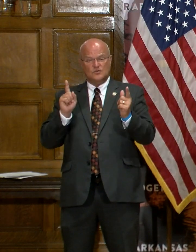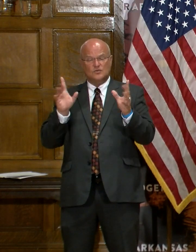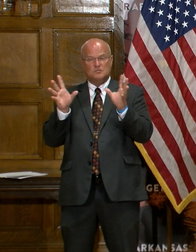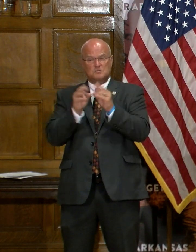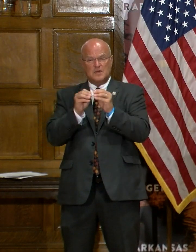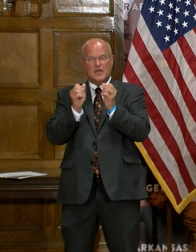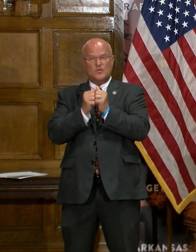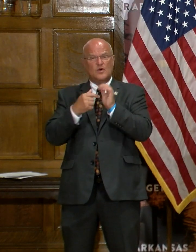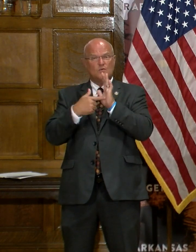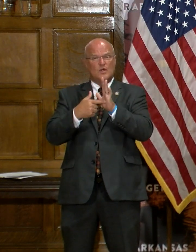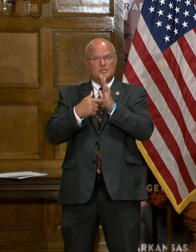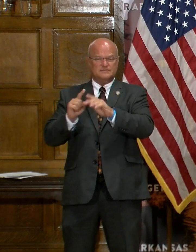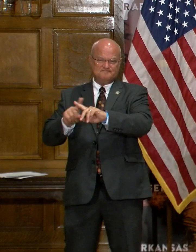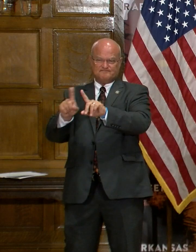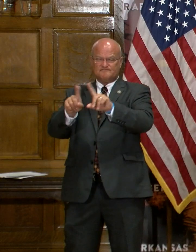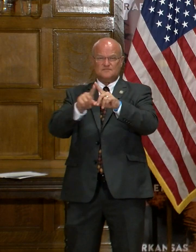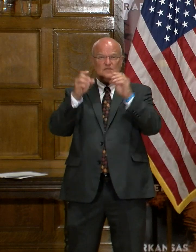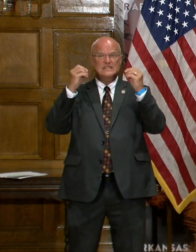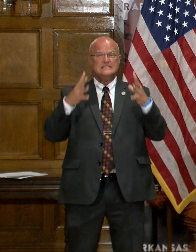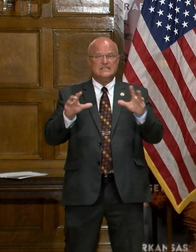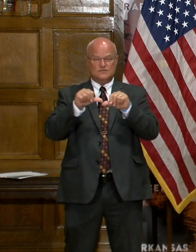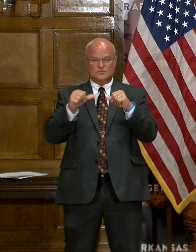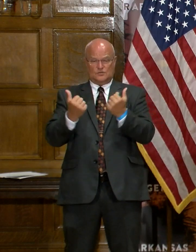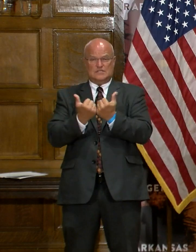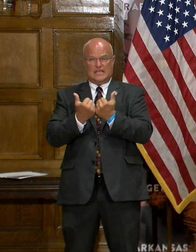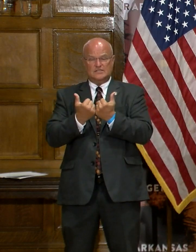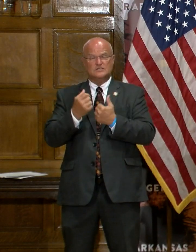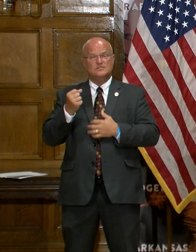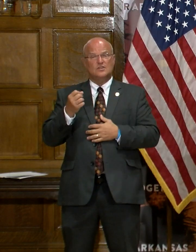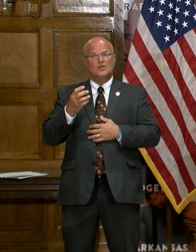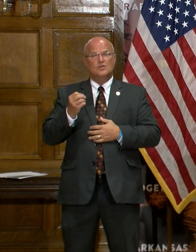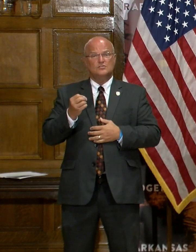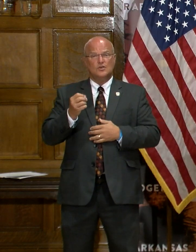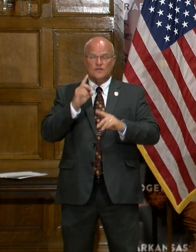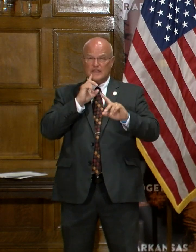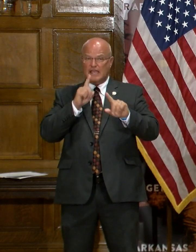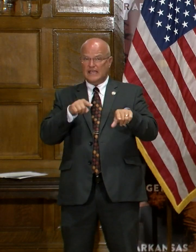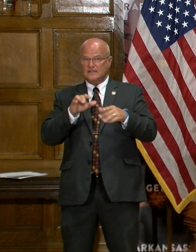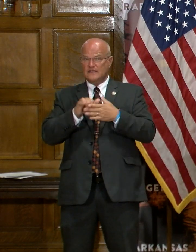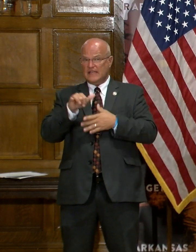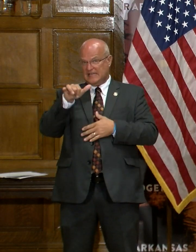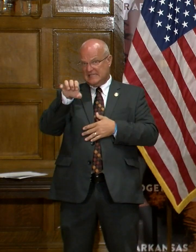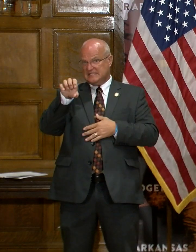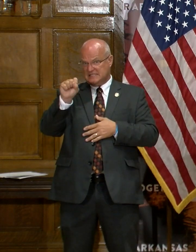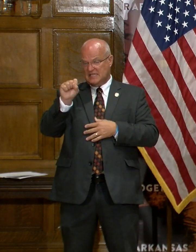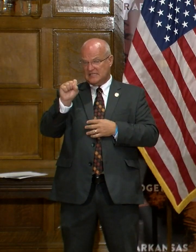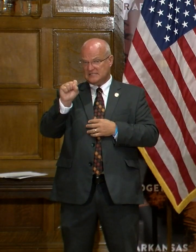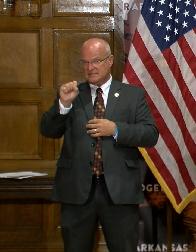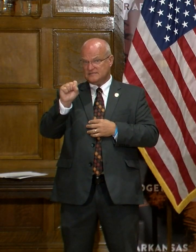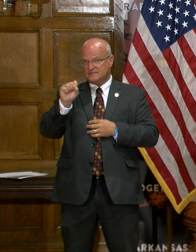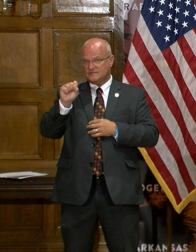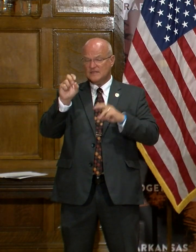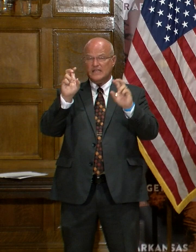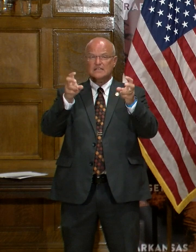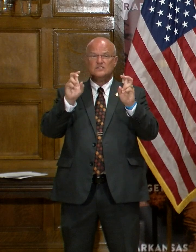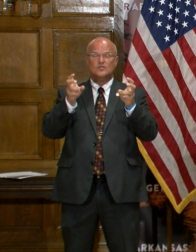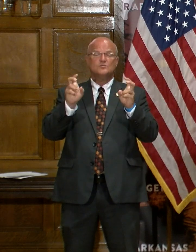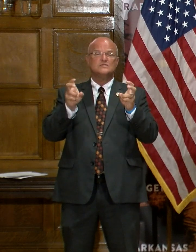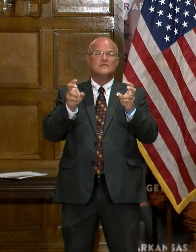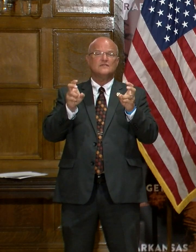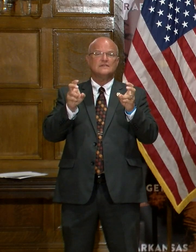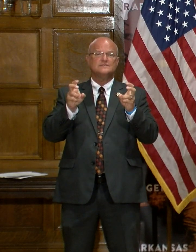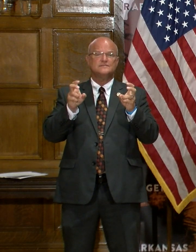with representative of different teacher associations. So the answer to that is yes. In terms